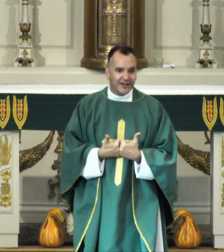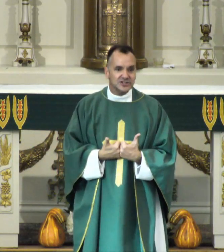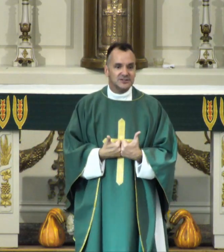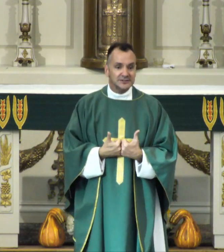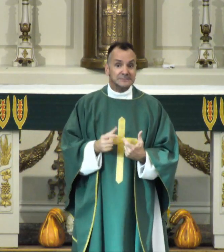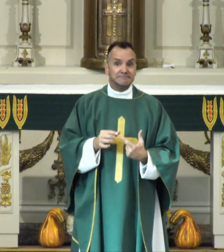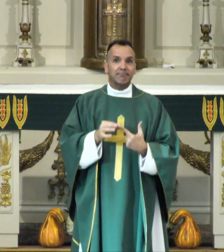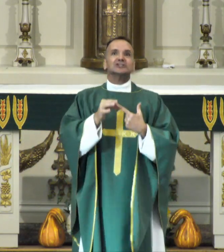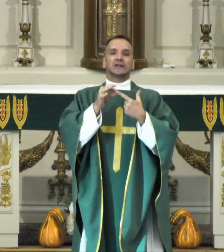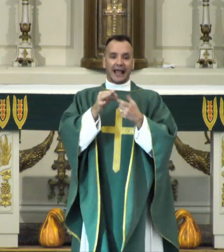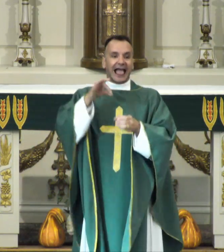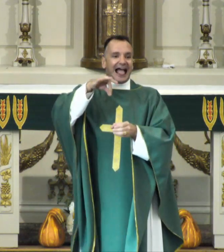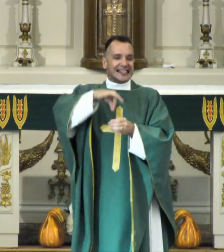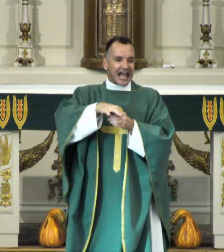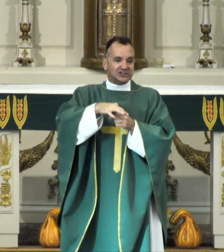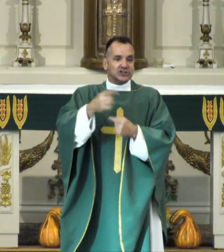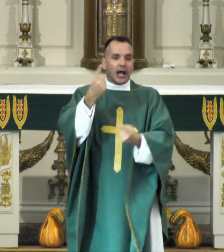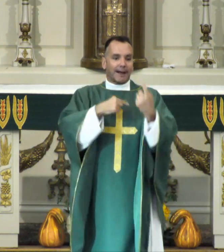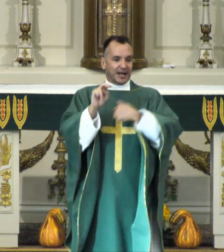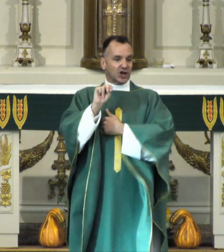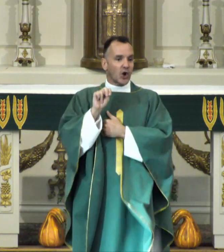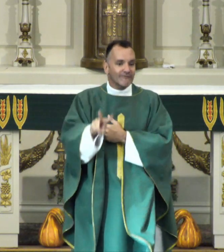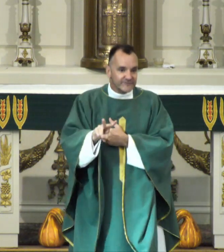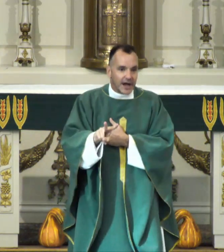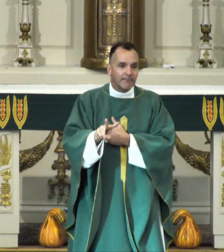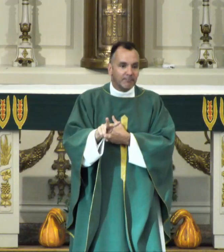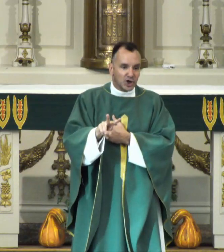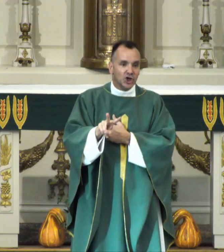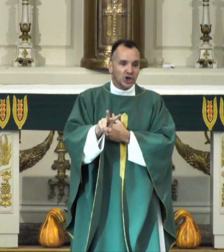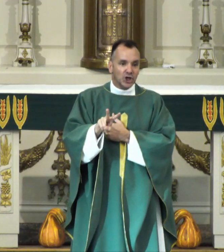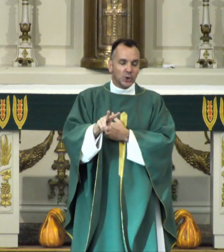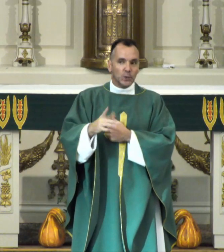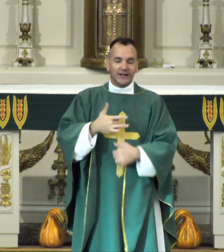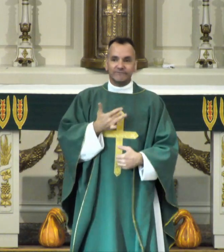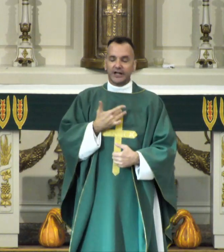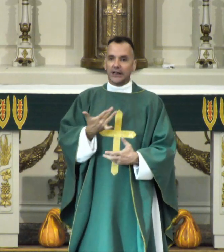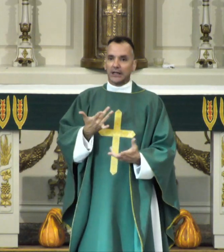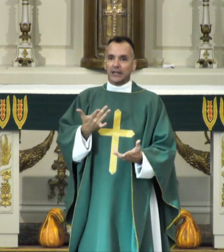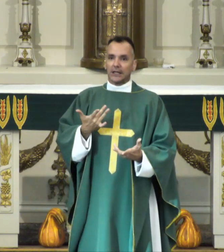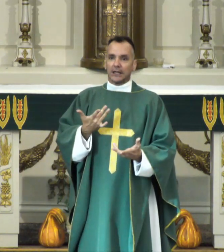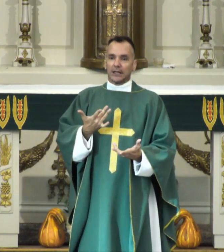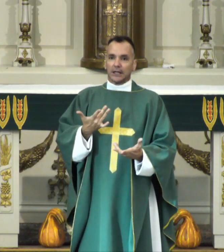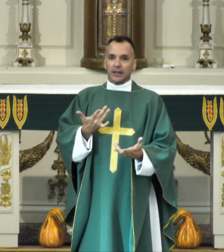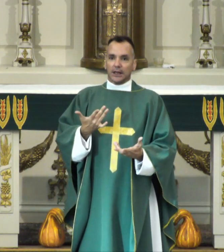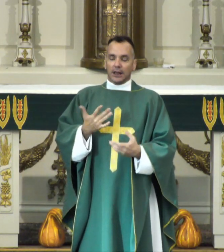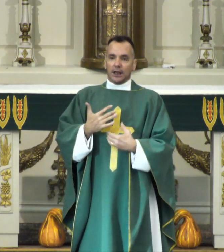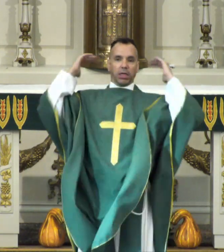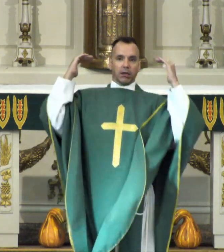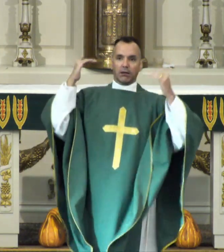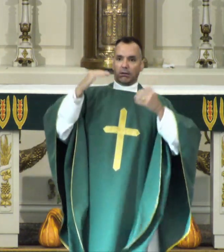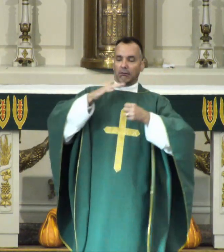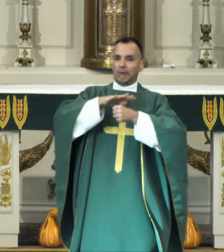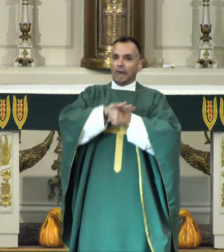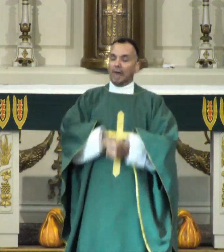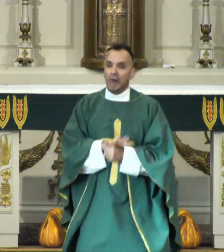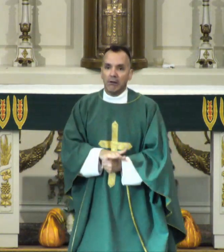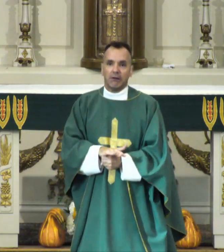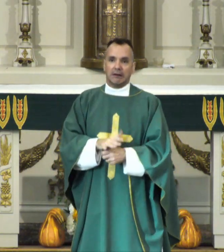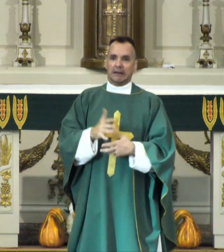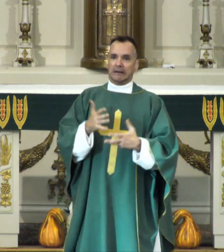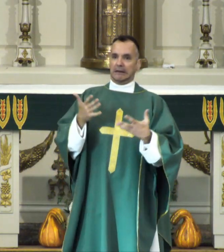very tough world. It is a hard world. We know we have an election coming up very soon next month. And it